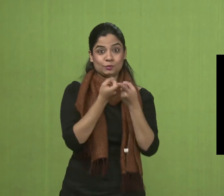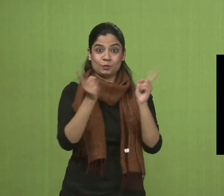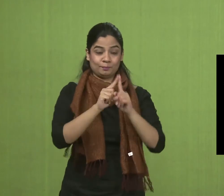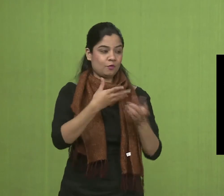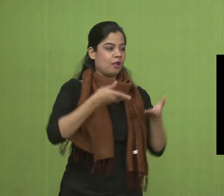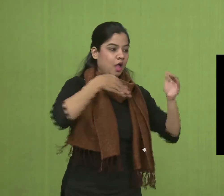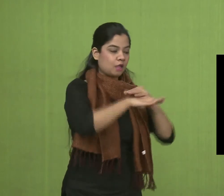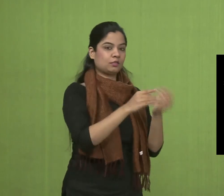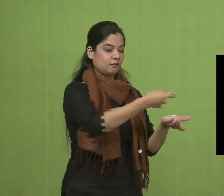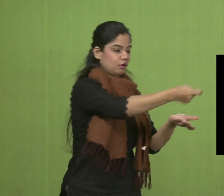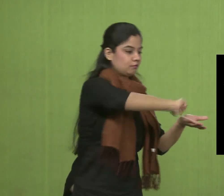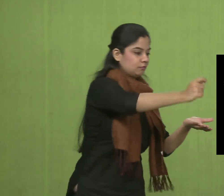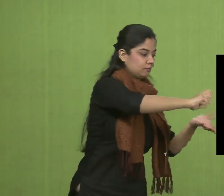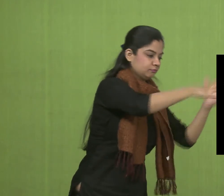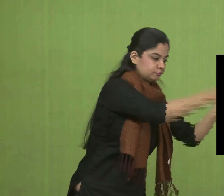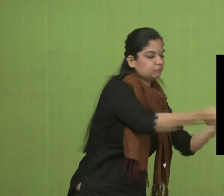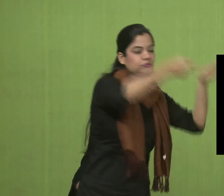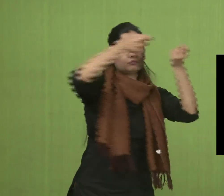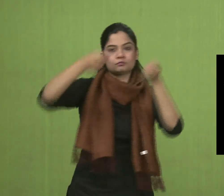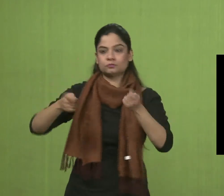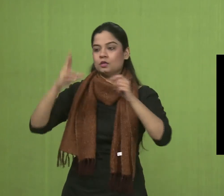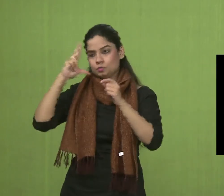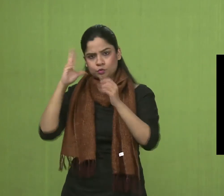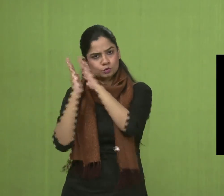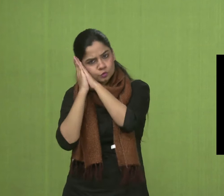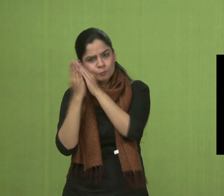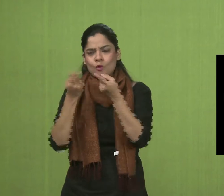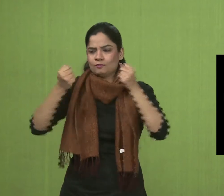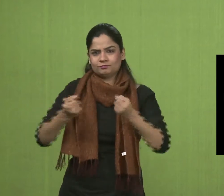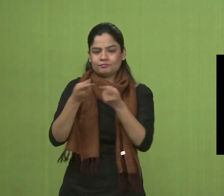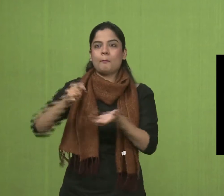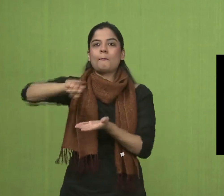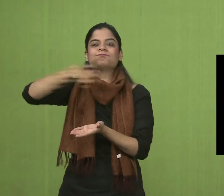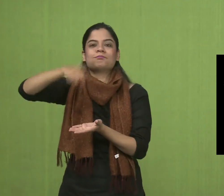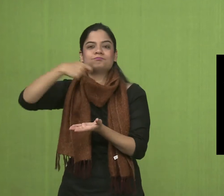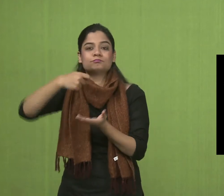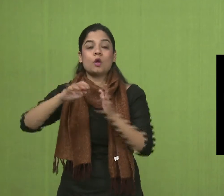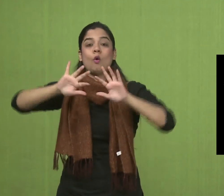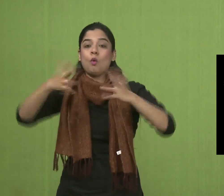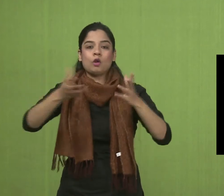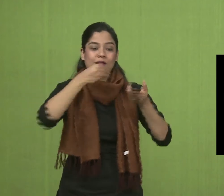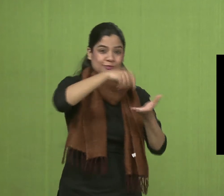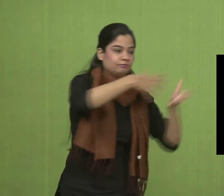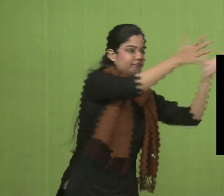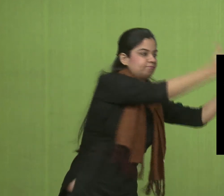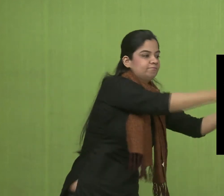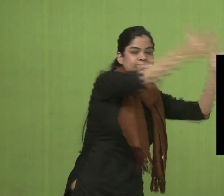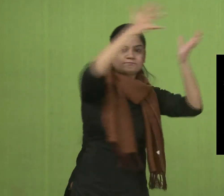After the food is cooked, you can either serve the food inside the kitchen itself or you can put it on the dining area and everyone can serve themselves.